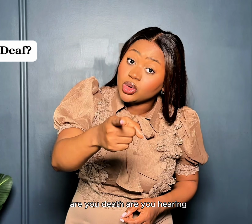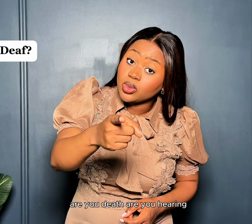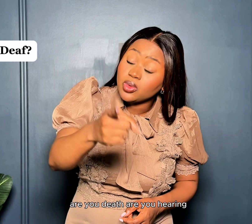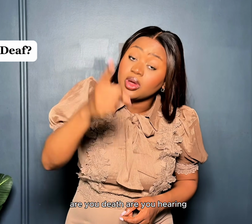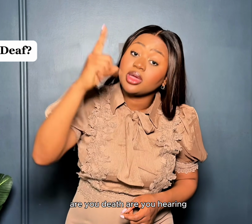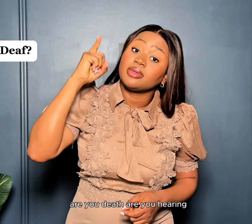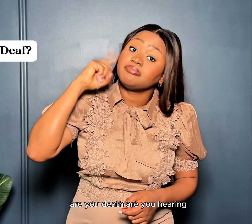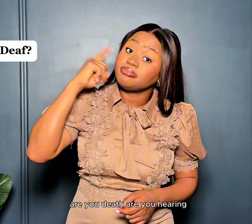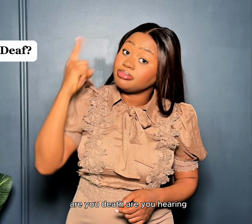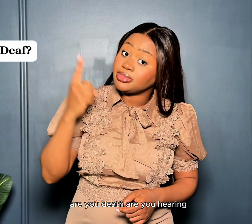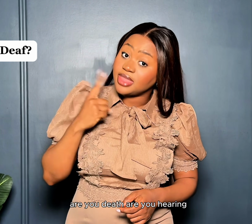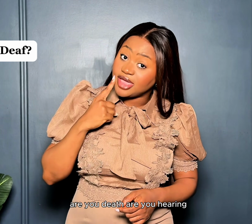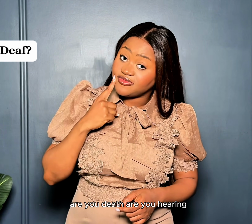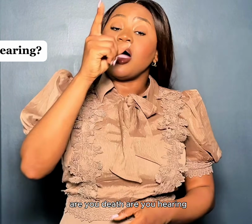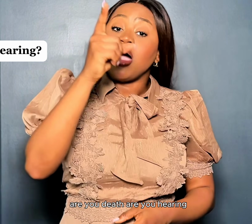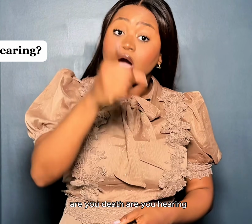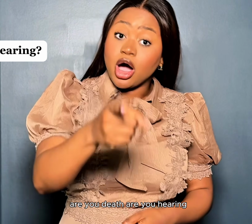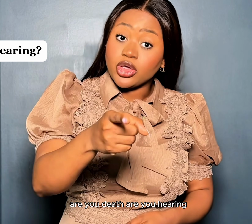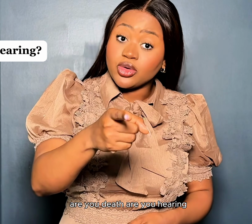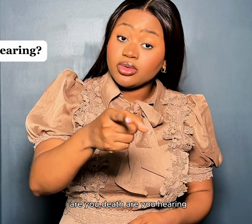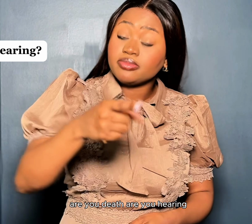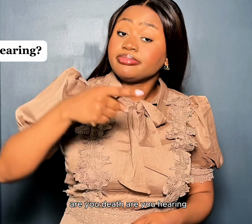you deaf? Are you